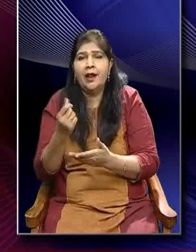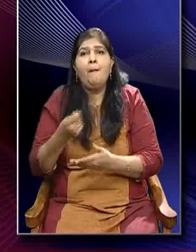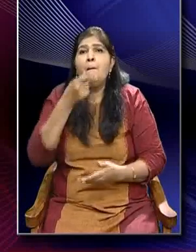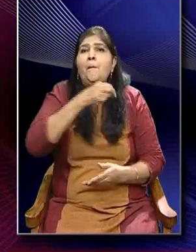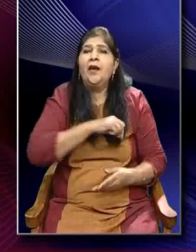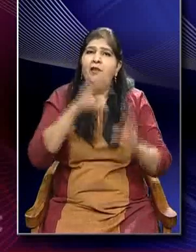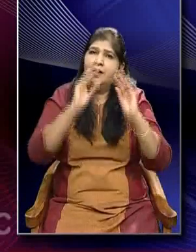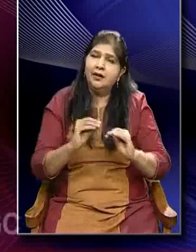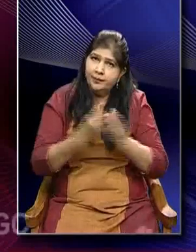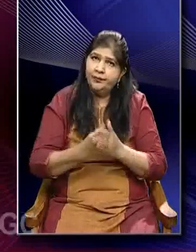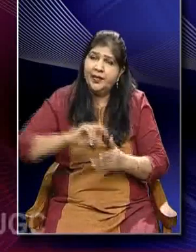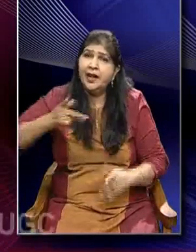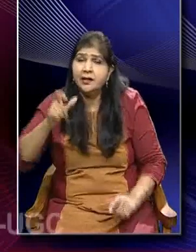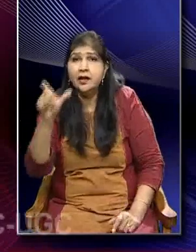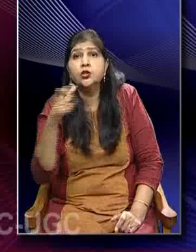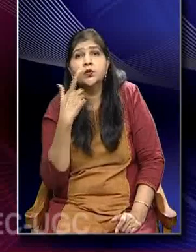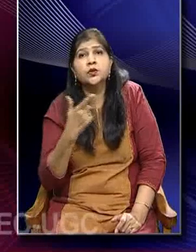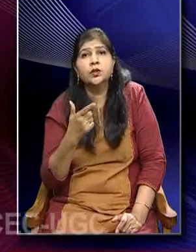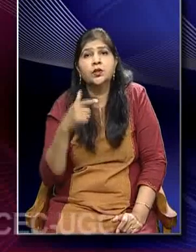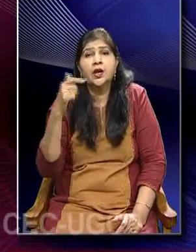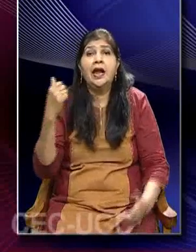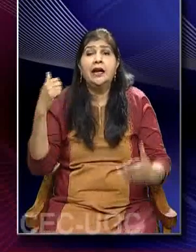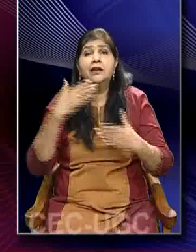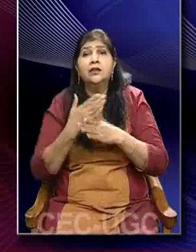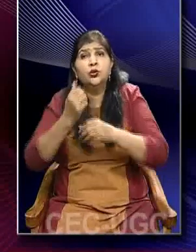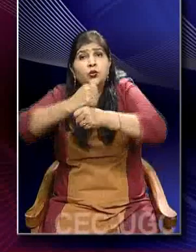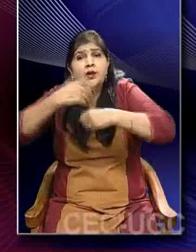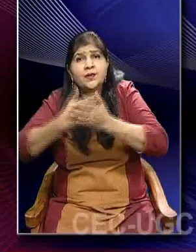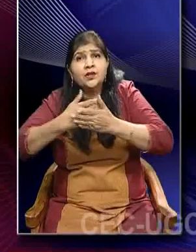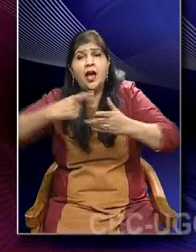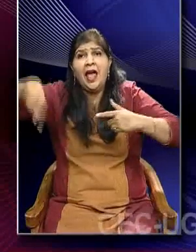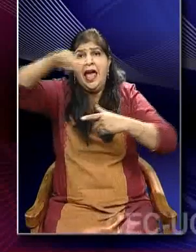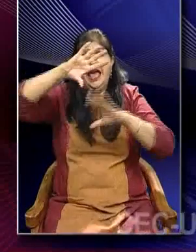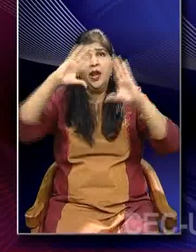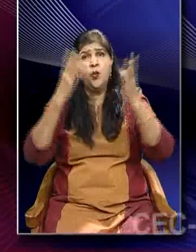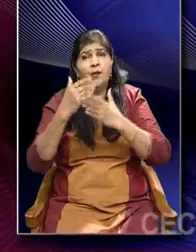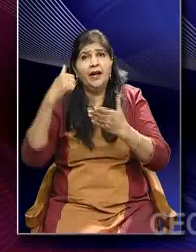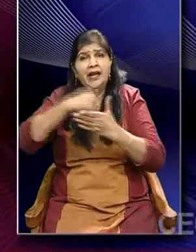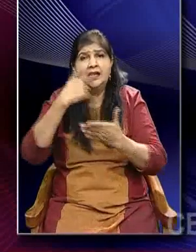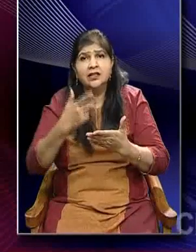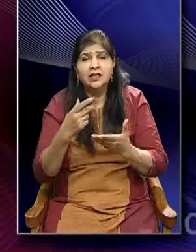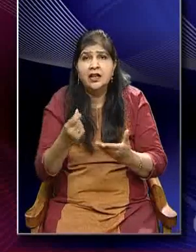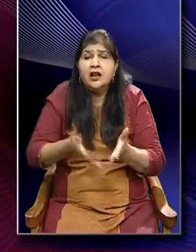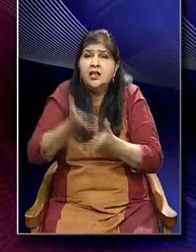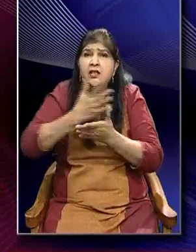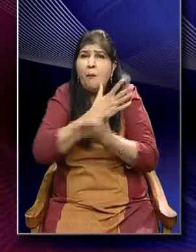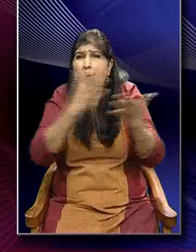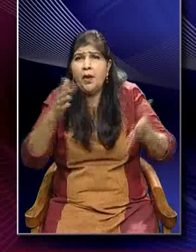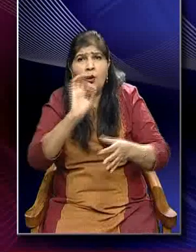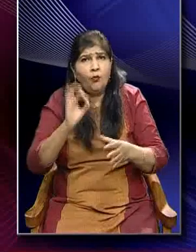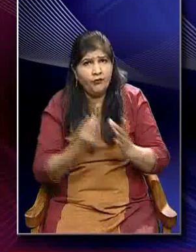issue is that of damage to the environment. With rise of big